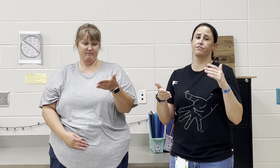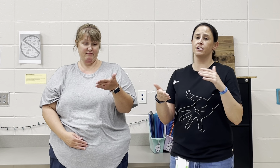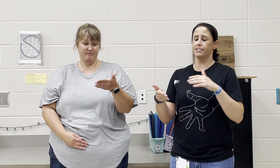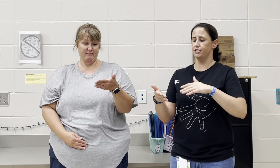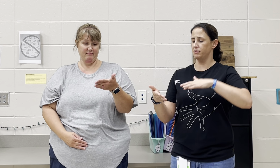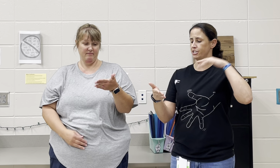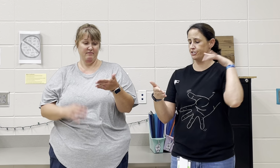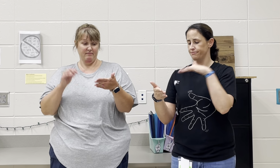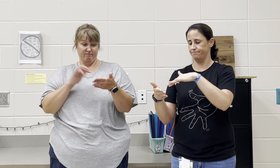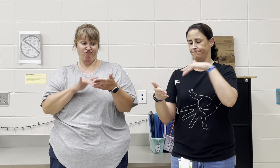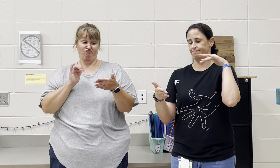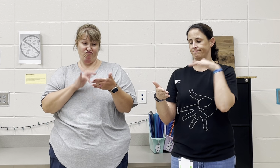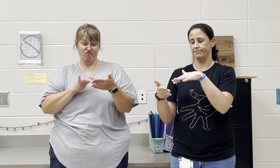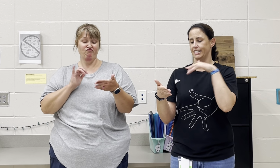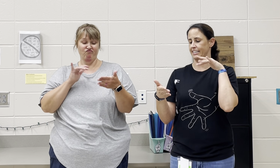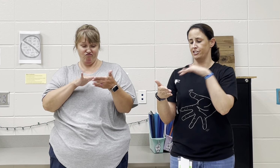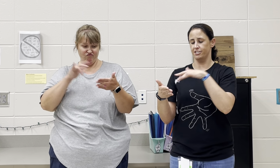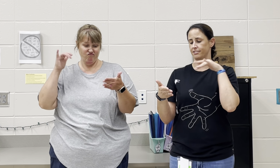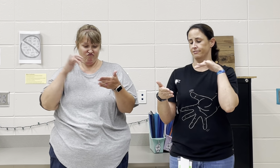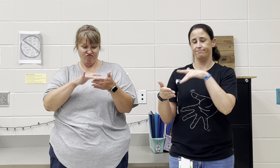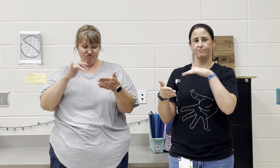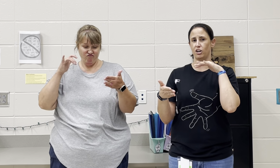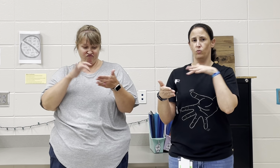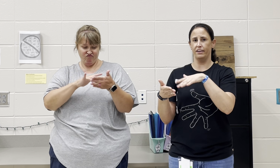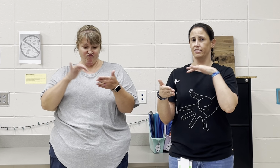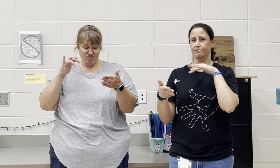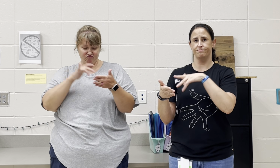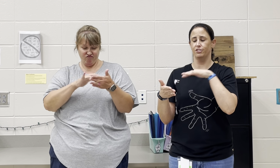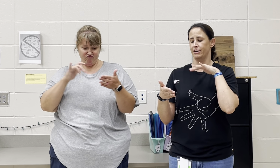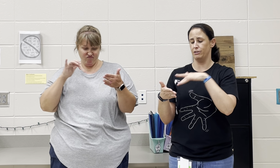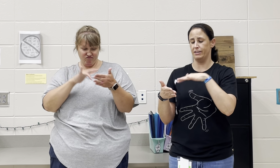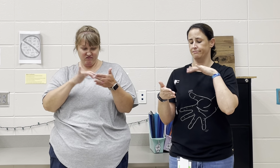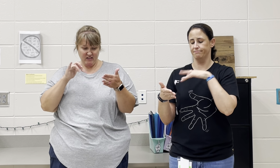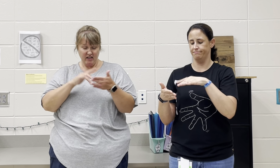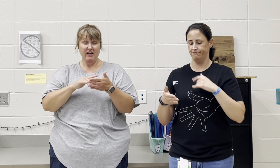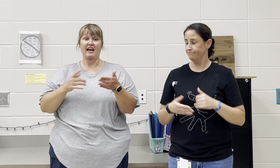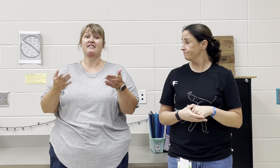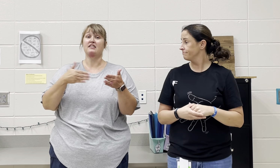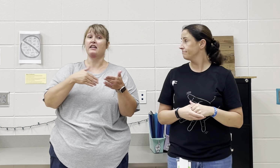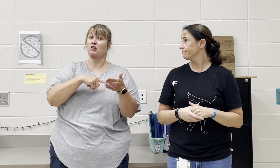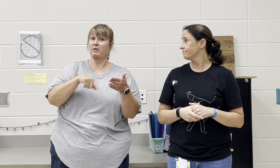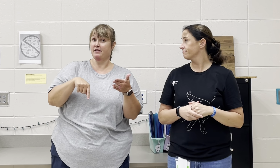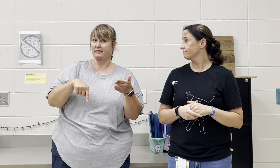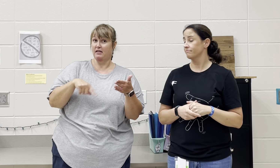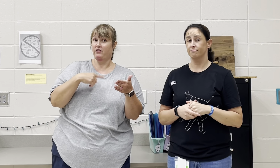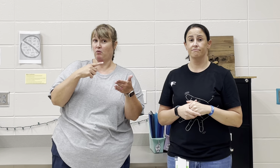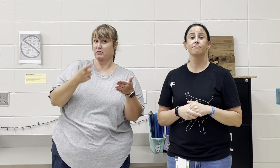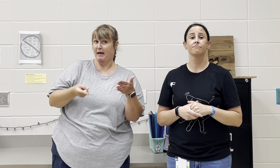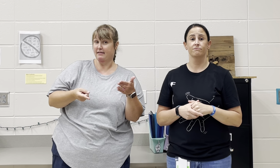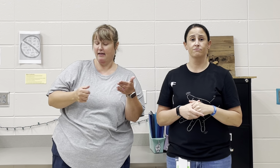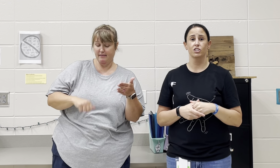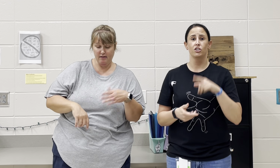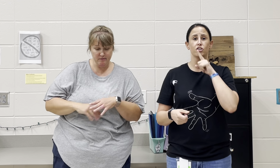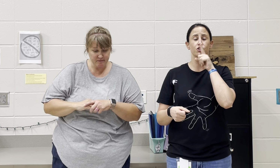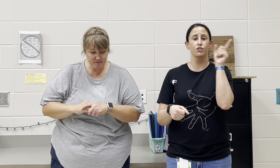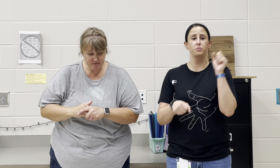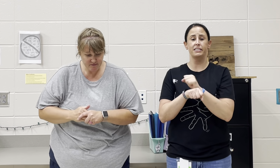studied too much and they just are wiggling. They're everywhere. And study you must if you want to pass ASL. True